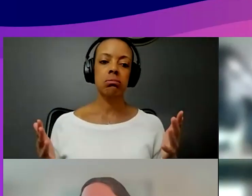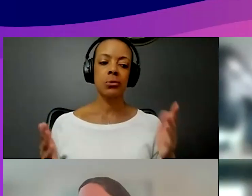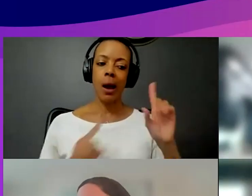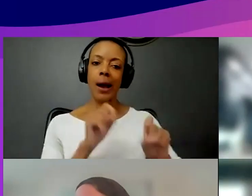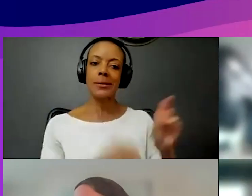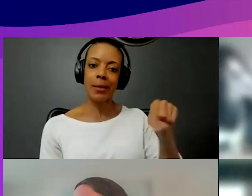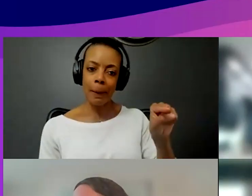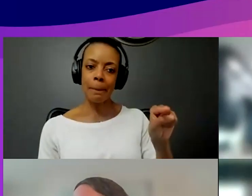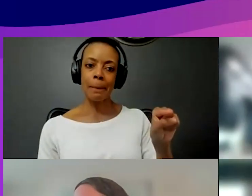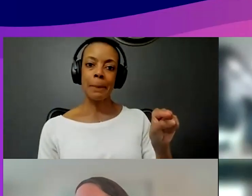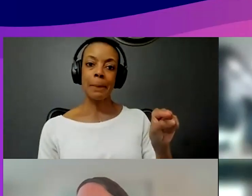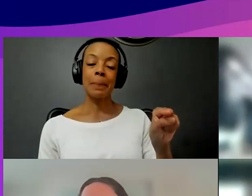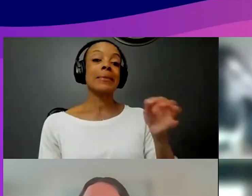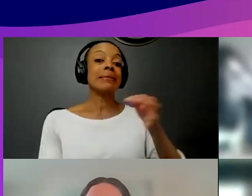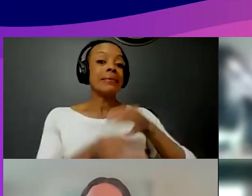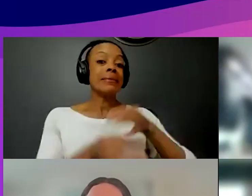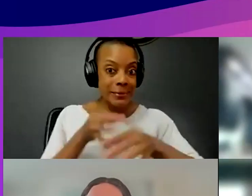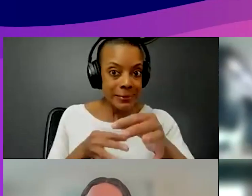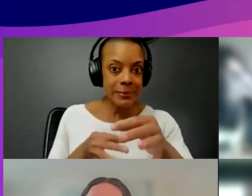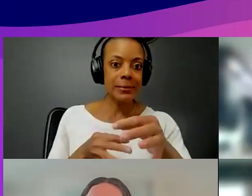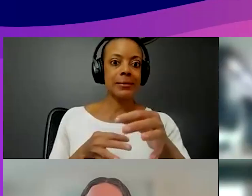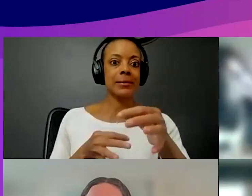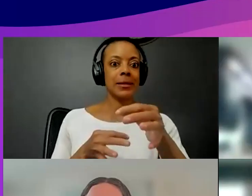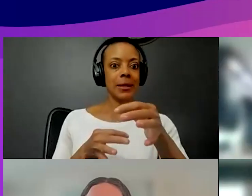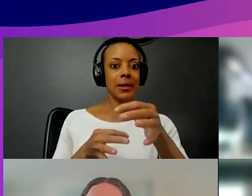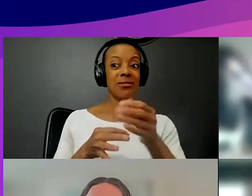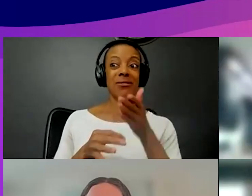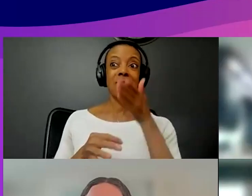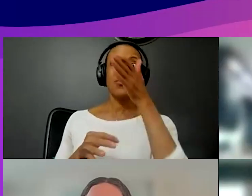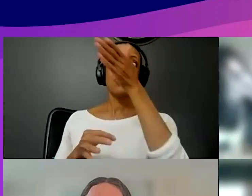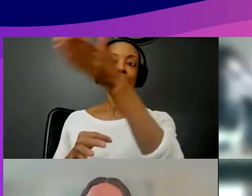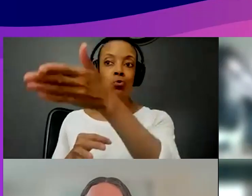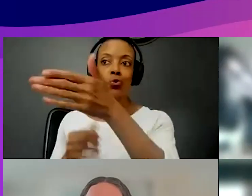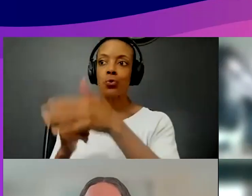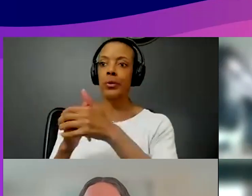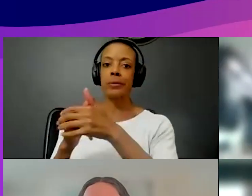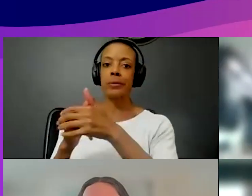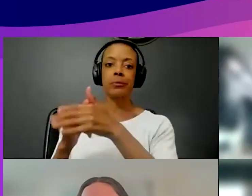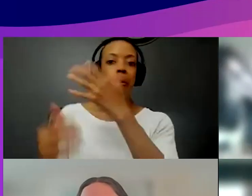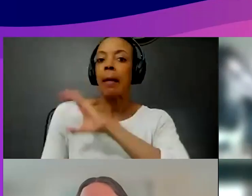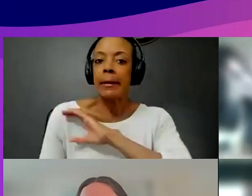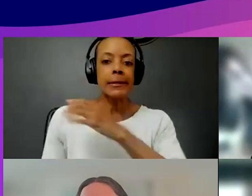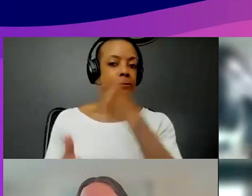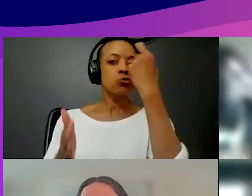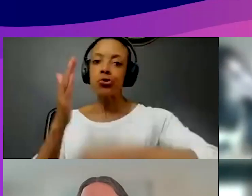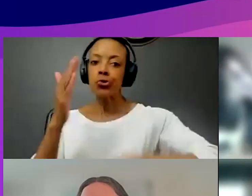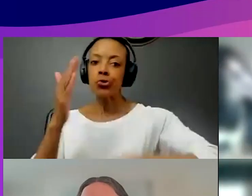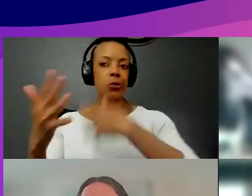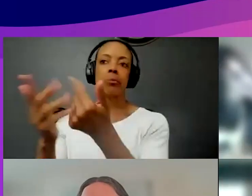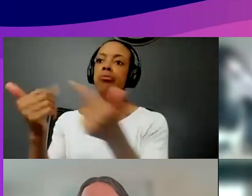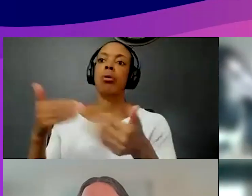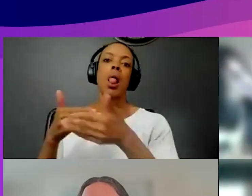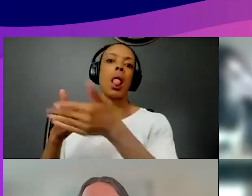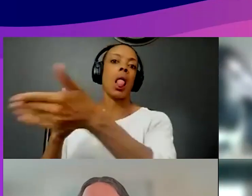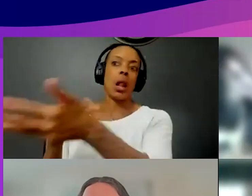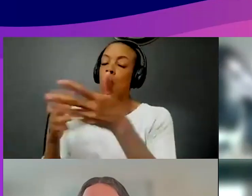you know, some of the potentially re-traumatizing impacts of what can happen in the criminal justice system. Now, of course, if they want to pursue a